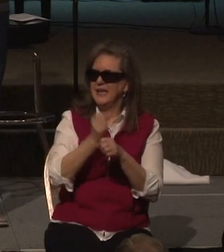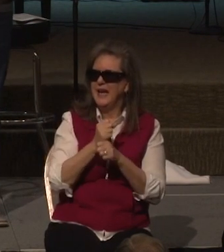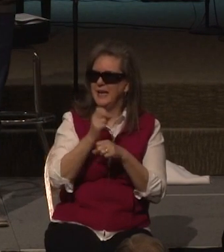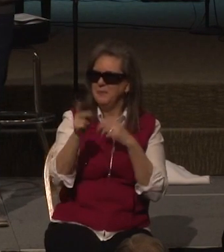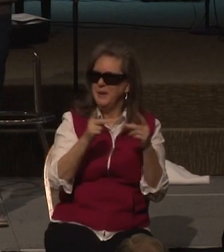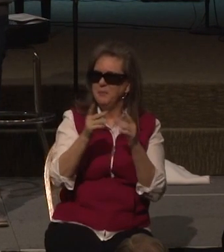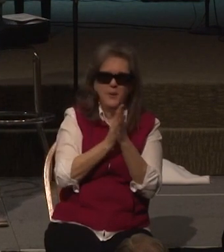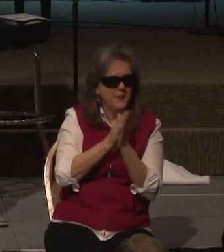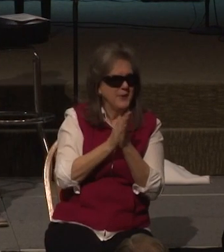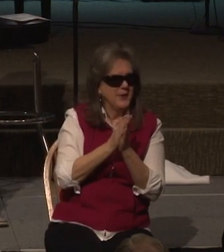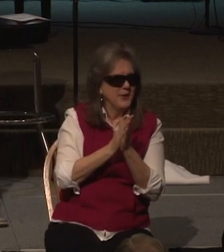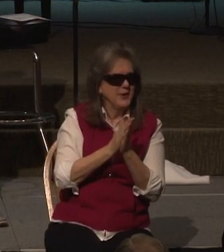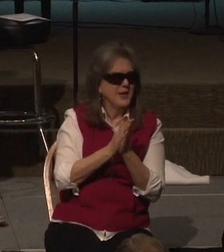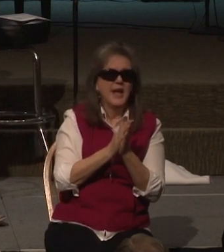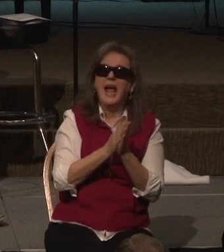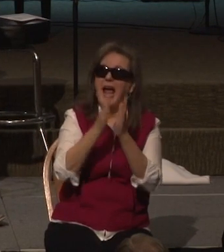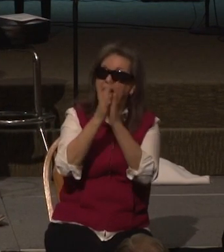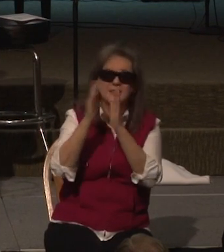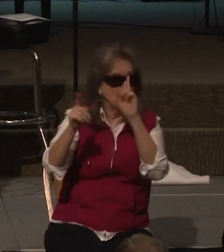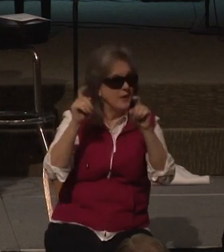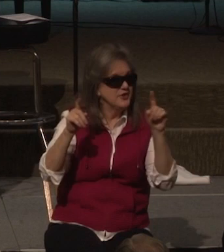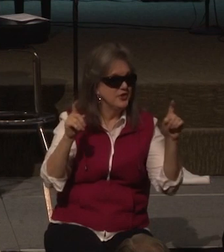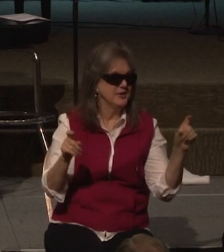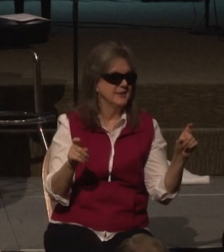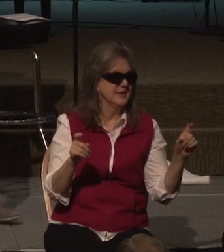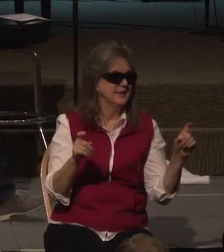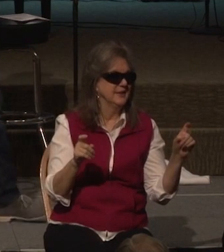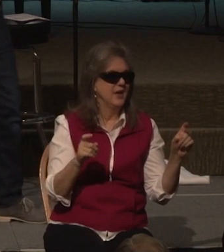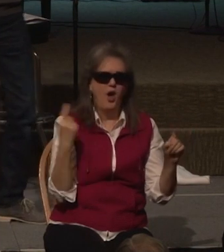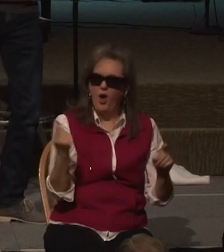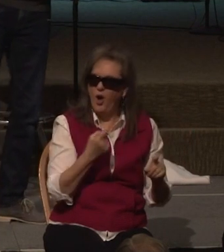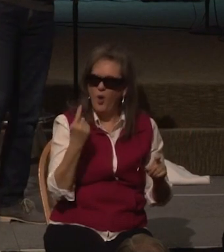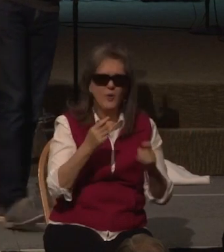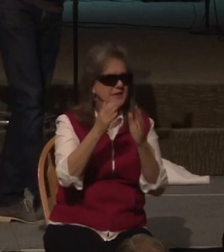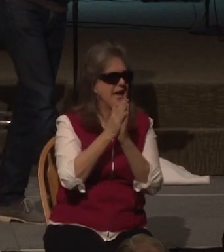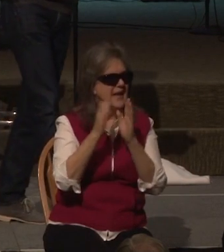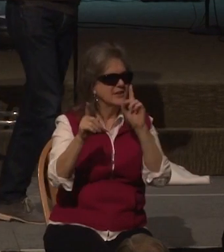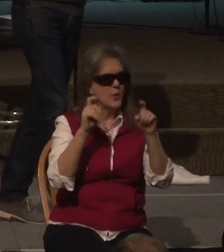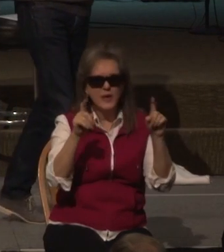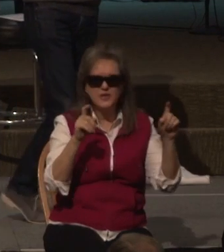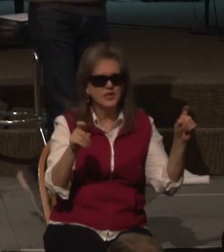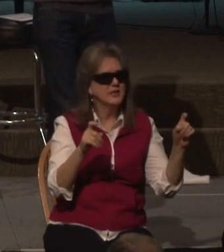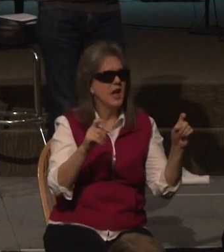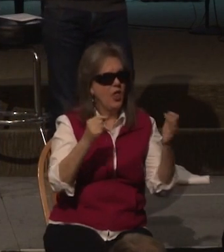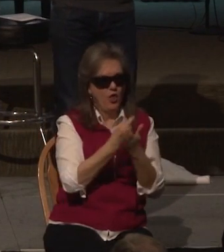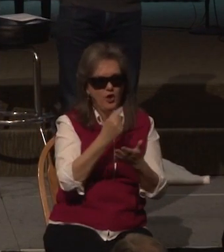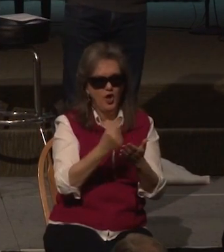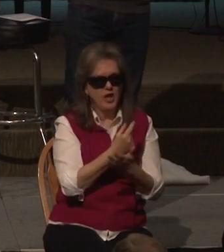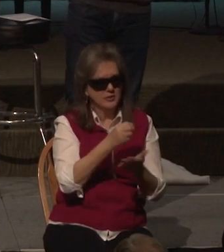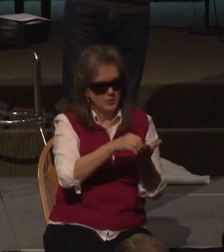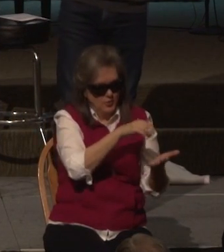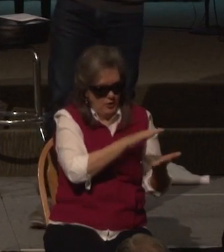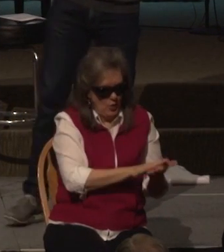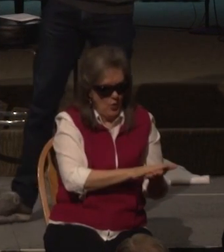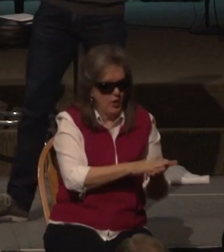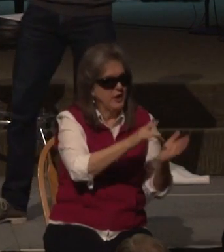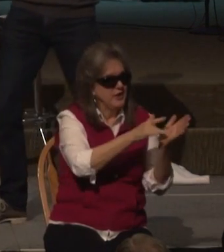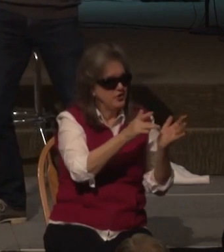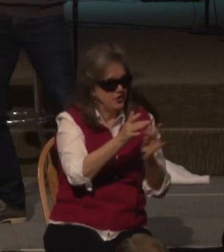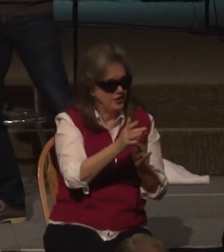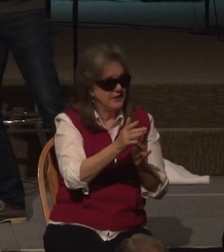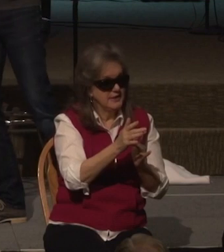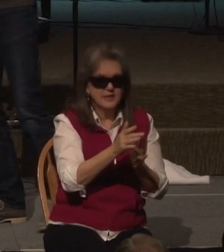to be curious was ask questions. Right, I mean, he always asked questions. The Gospels record Jesus